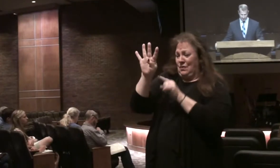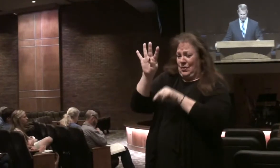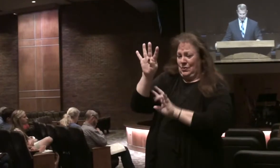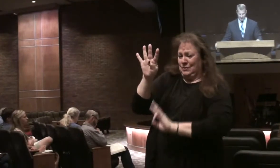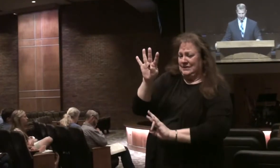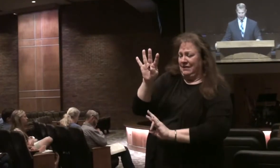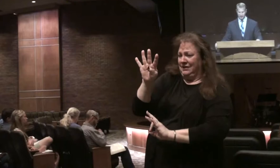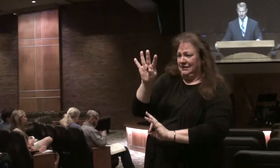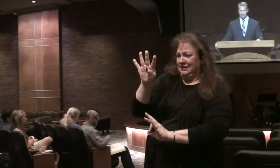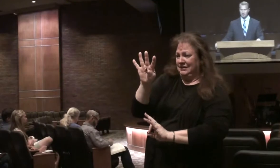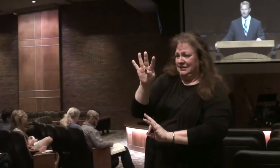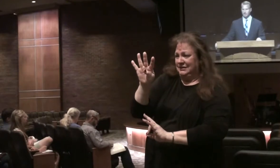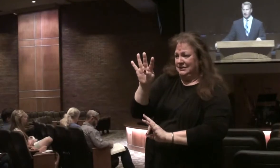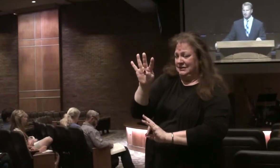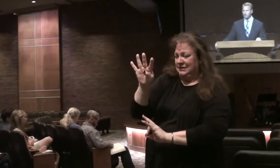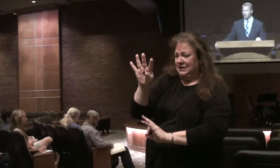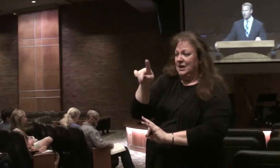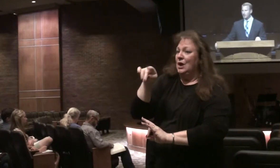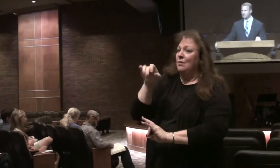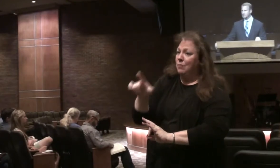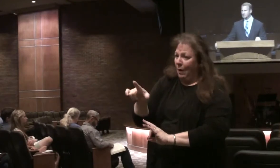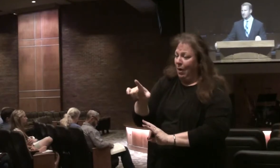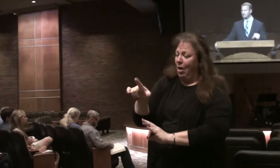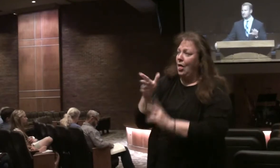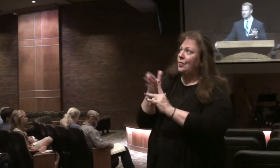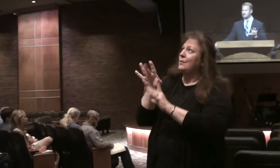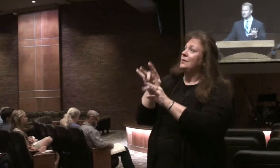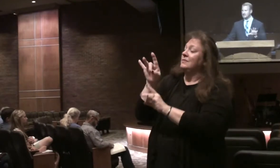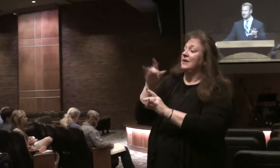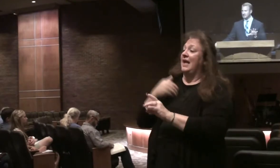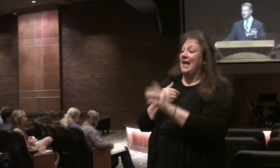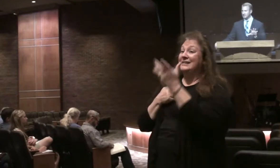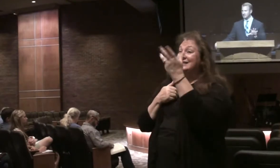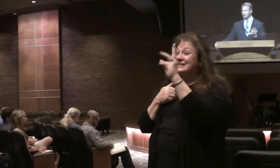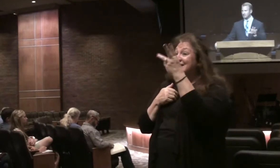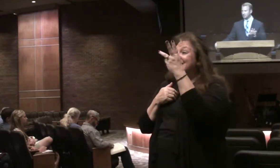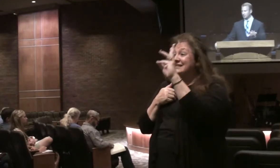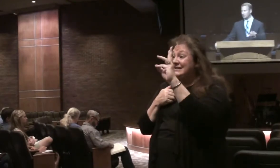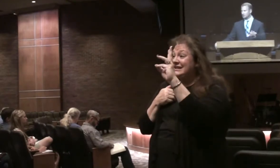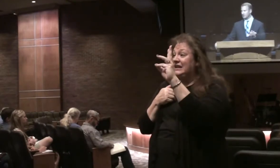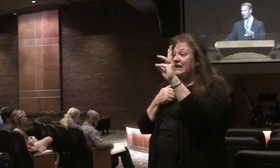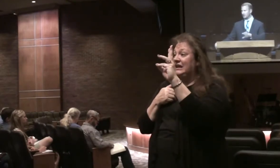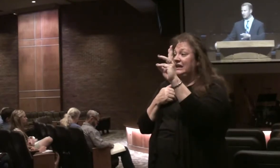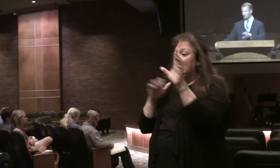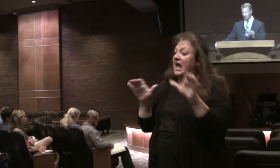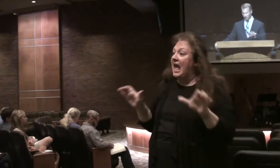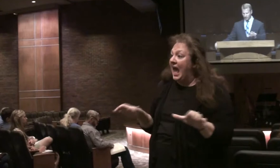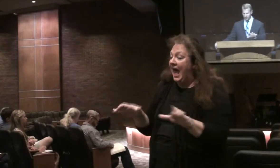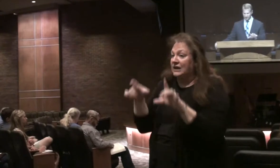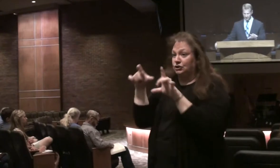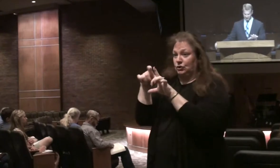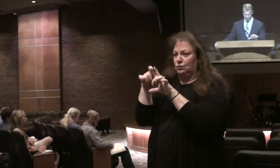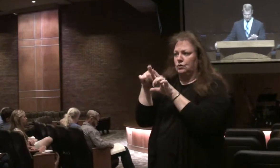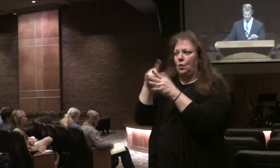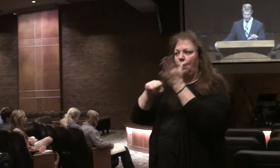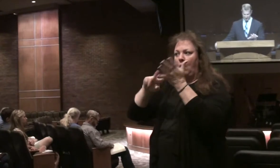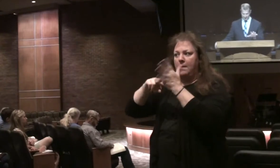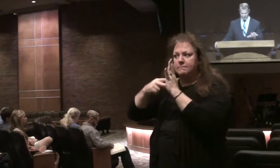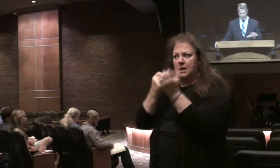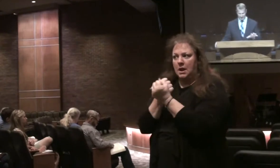beginning of verse 8, the Apostle Paul, by the Spirit, gives 16 verbs that of what love